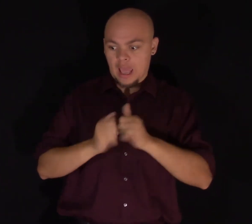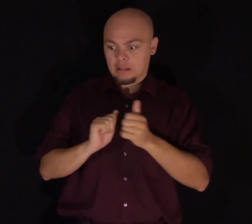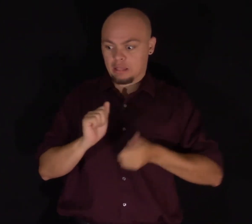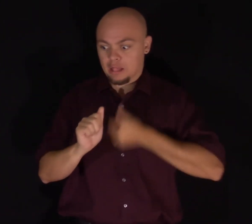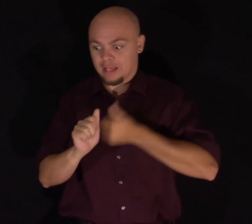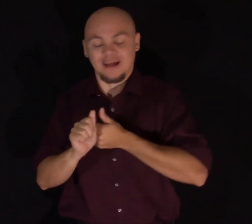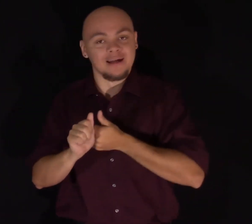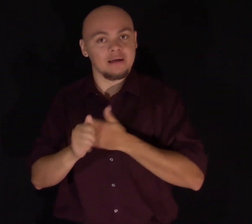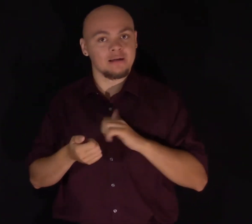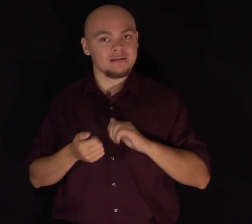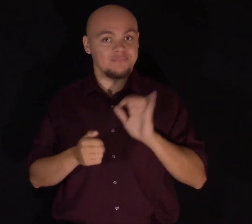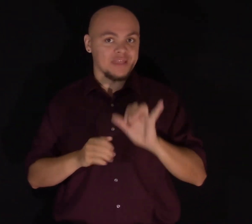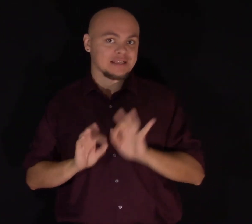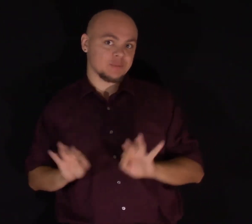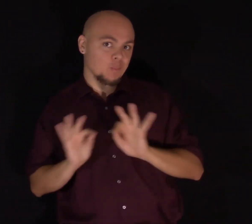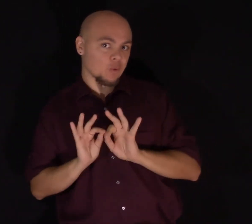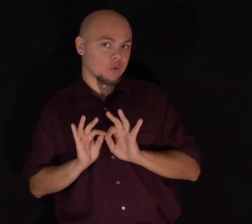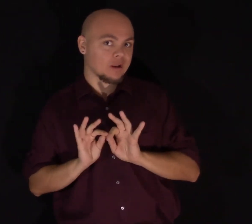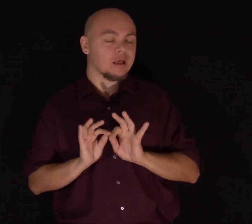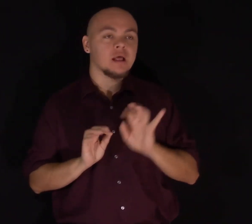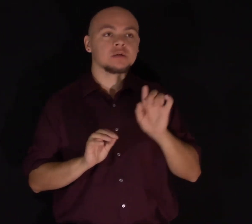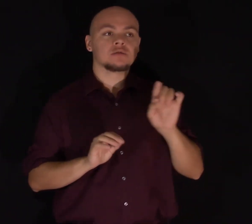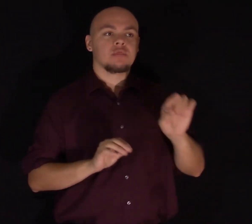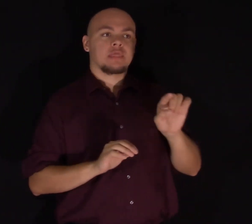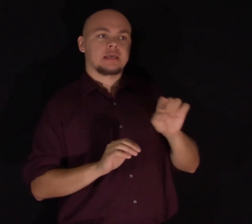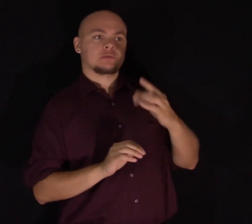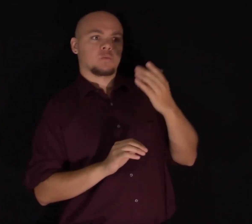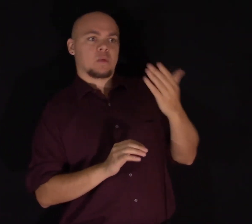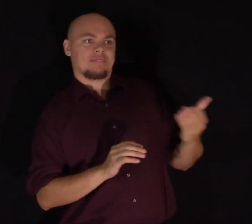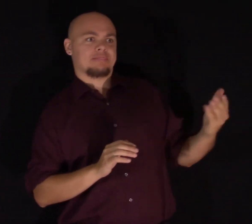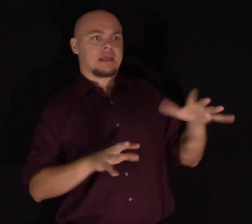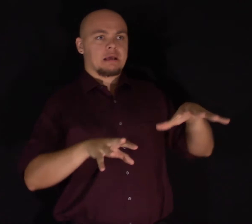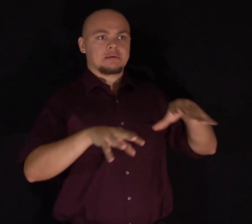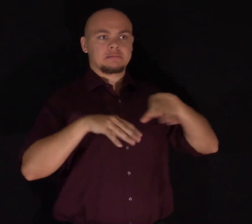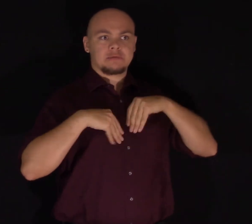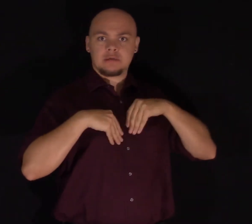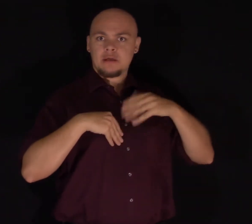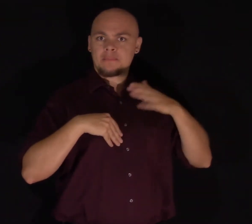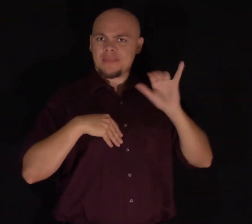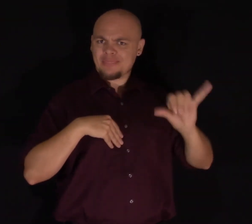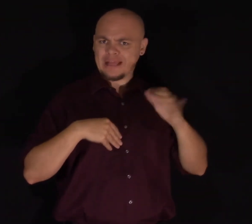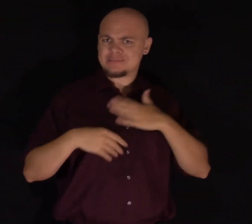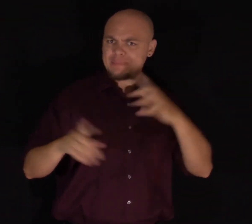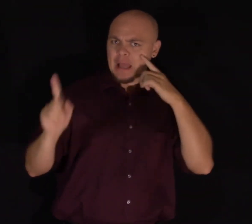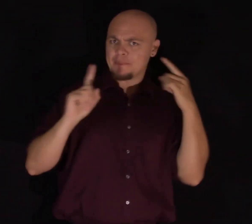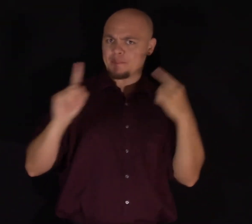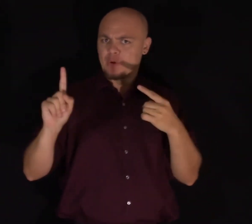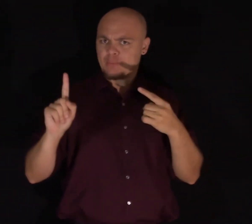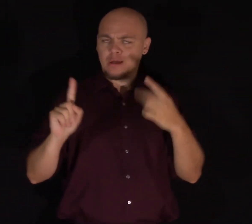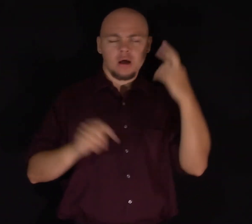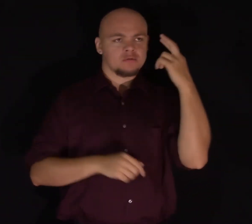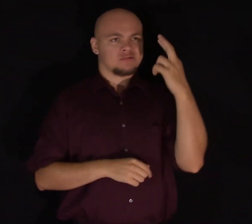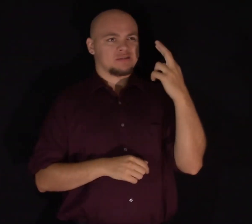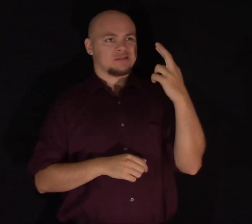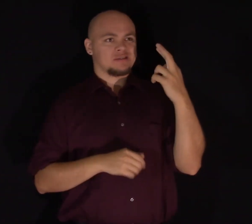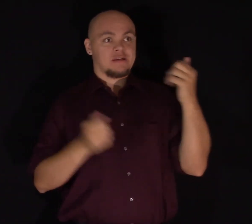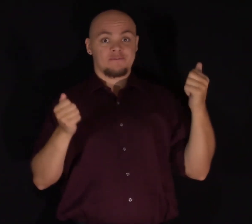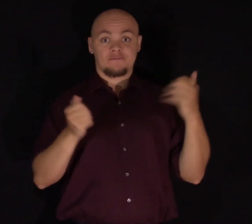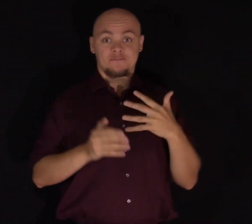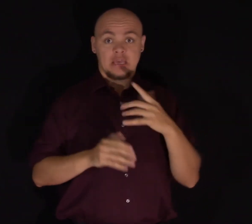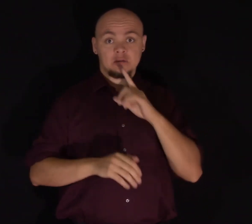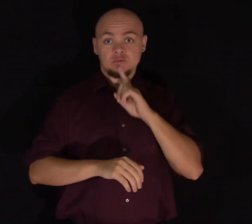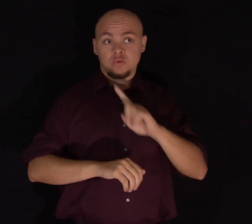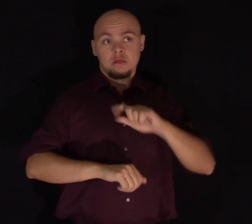So it took me that long to own this thing. That was what my purpose was. And then I realized fear has a very